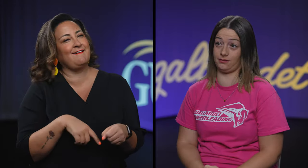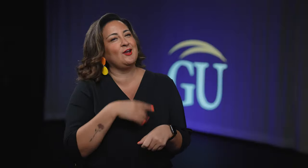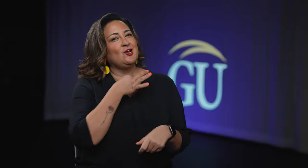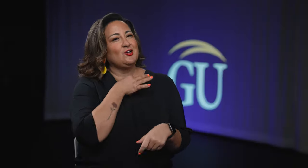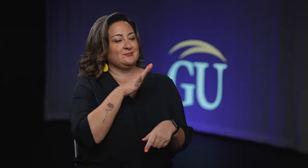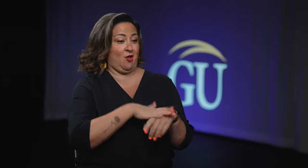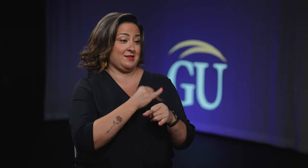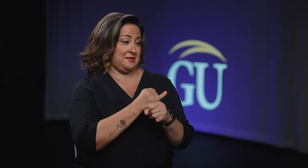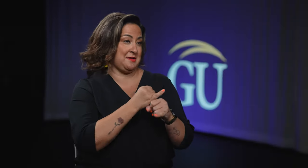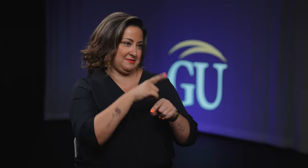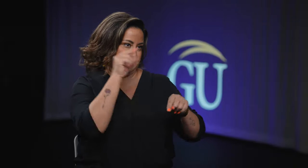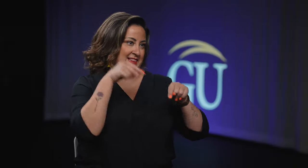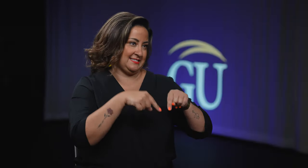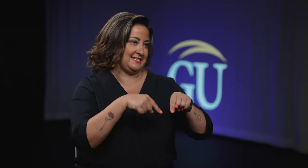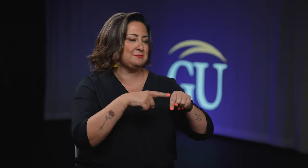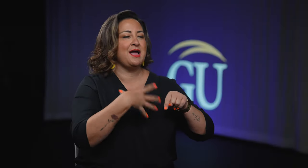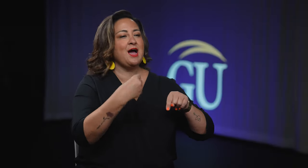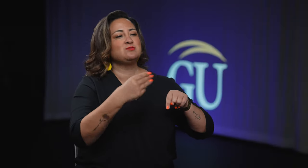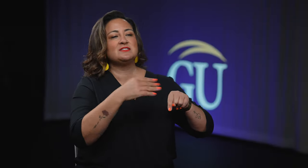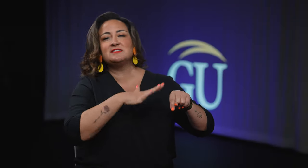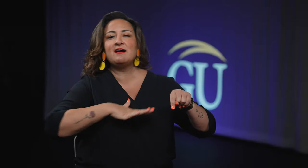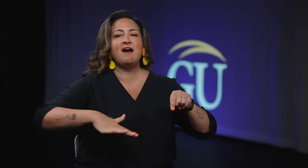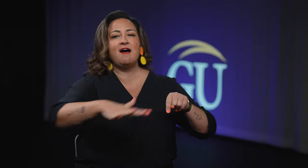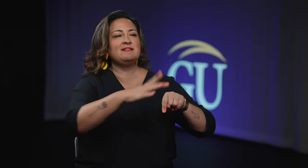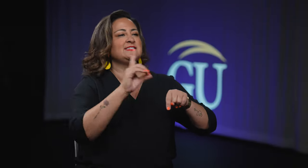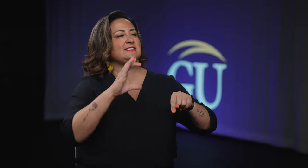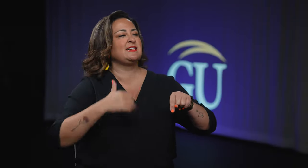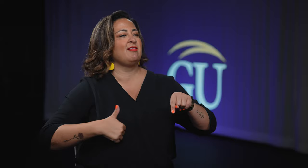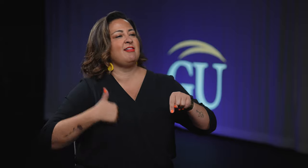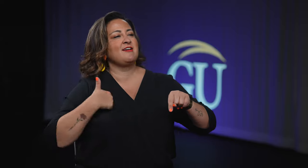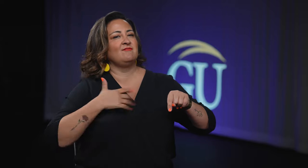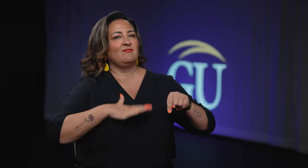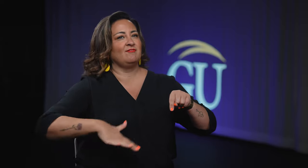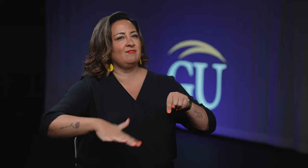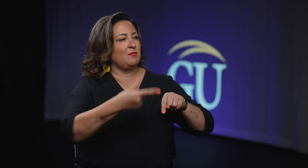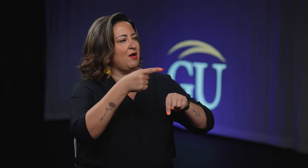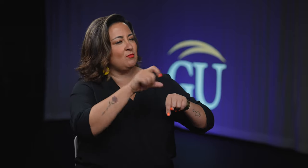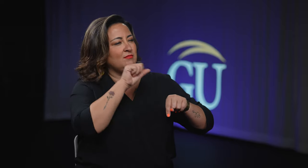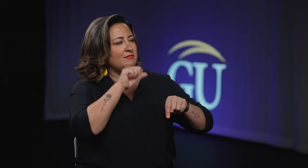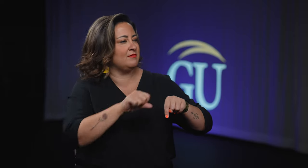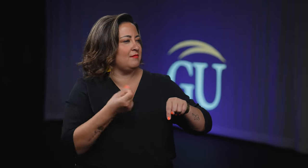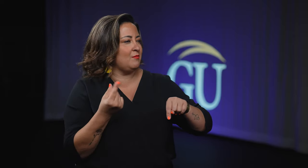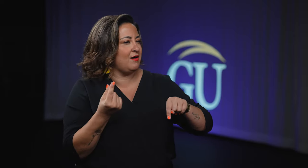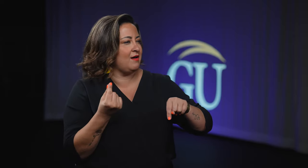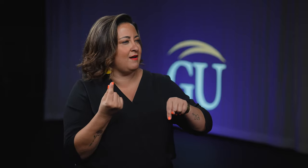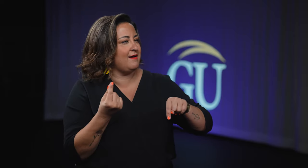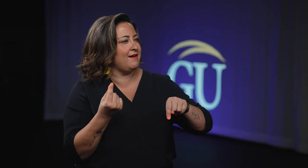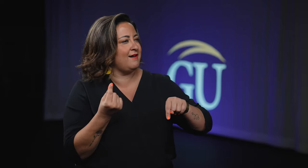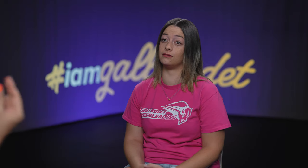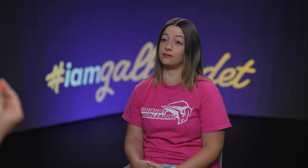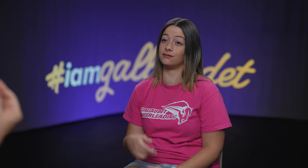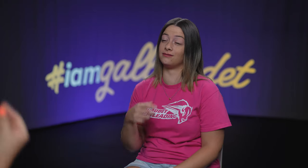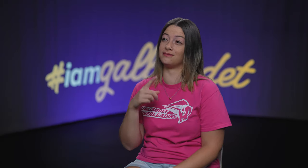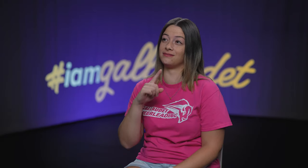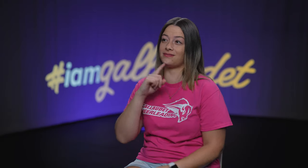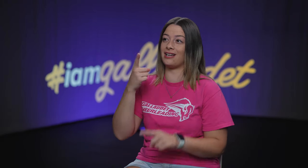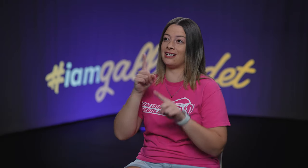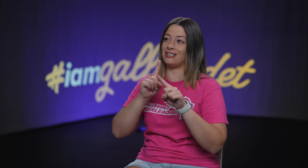places. So I wanted to ask, I know you live on campus, but what do you love about DC life? There are more